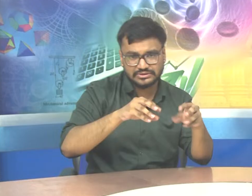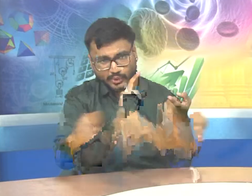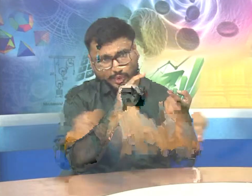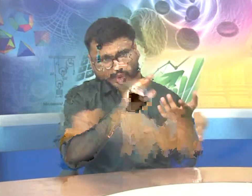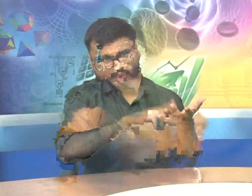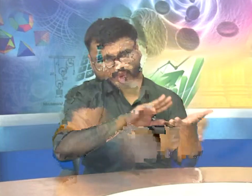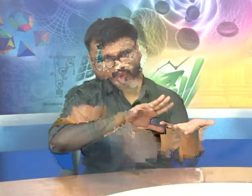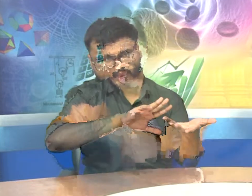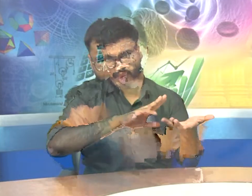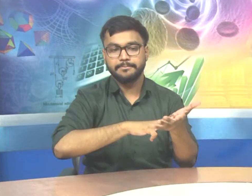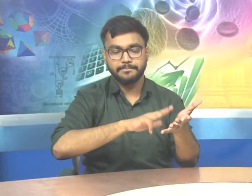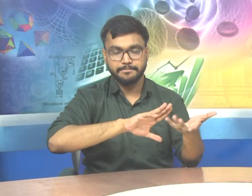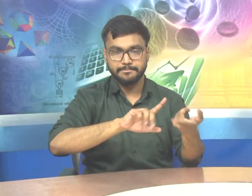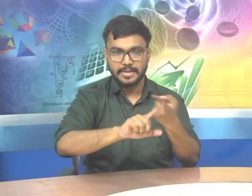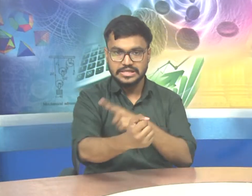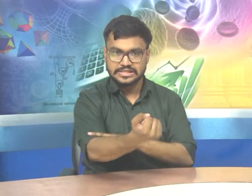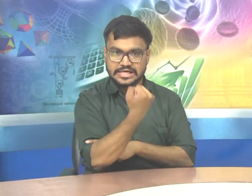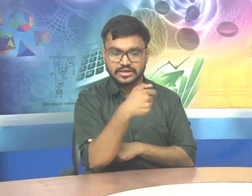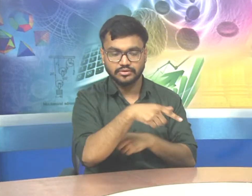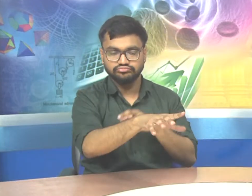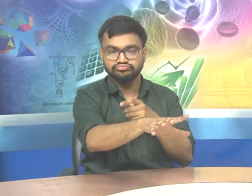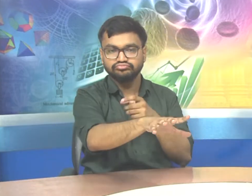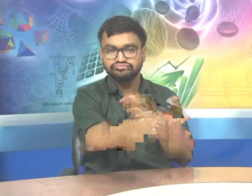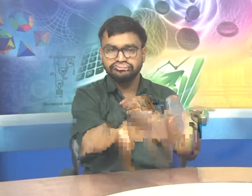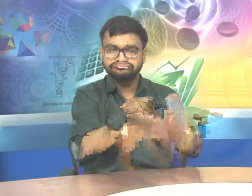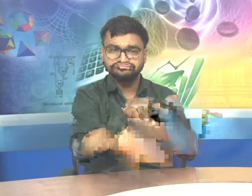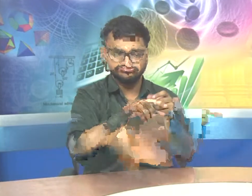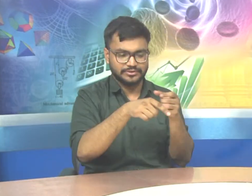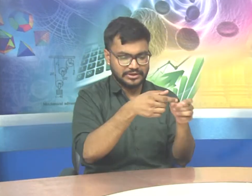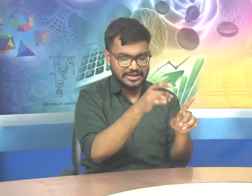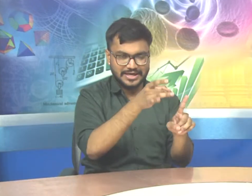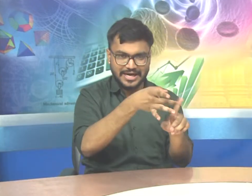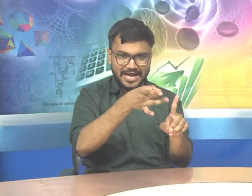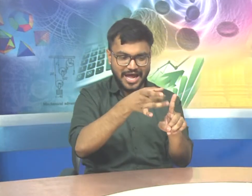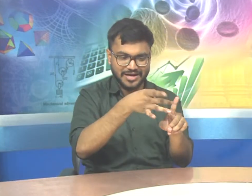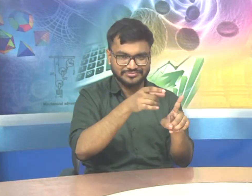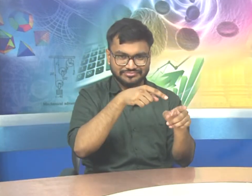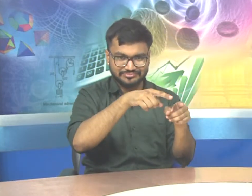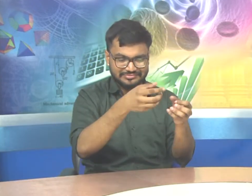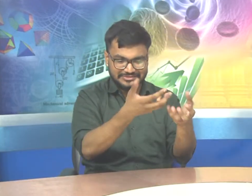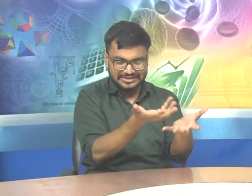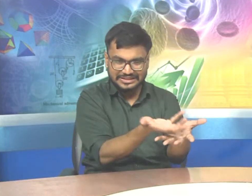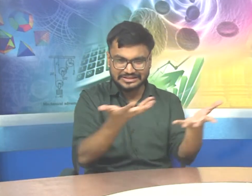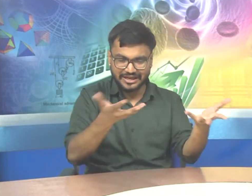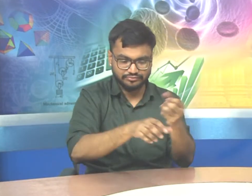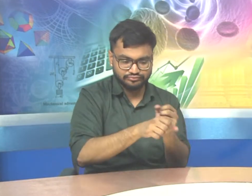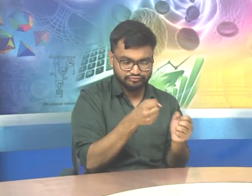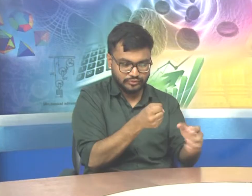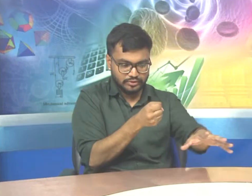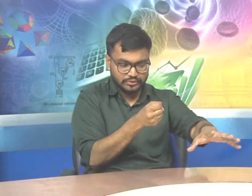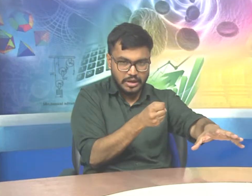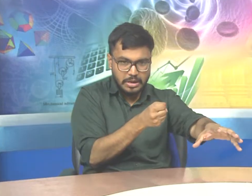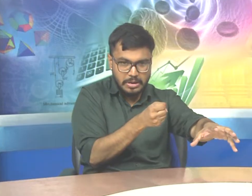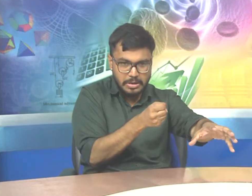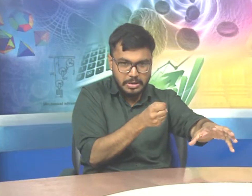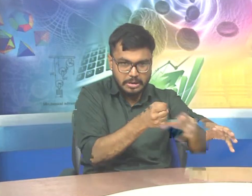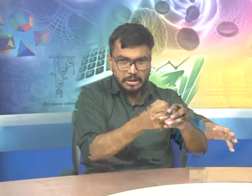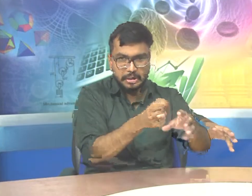And same as a magnet can move iron object because it has magnetic